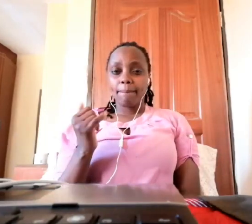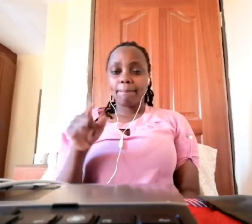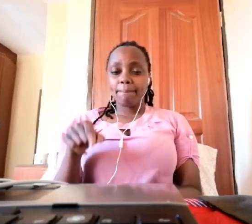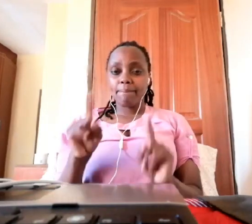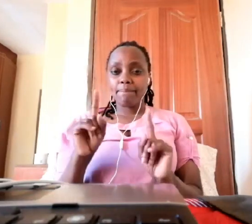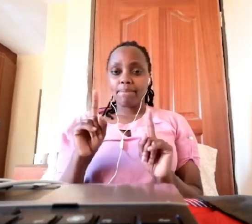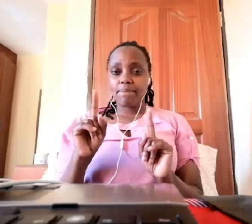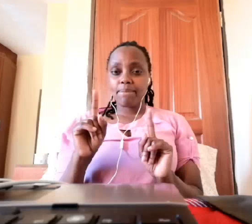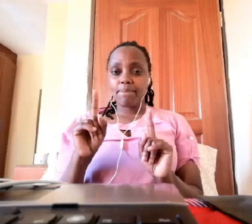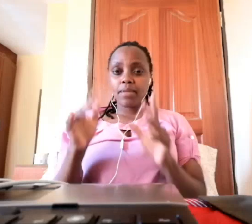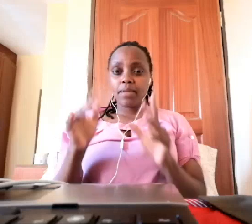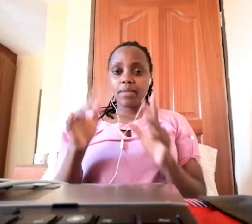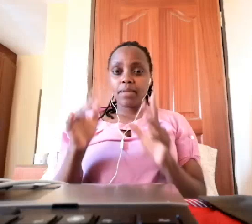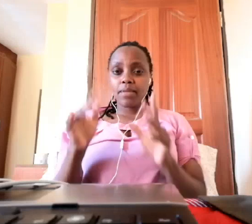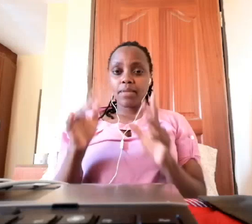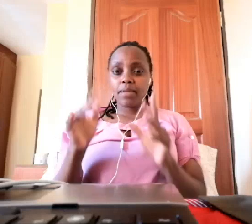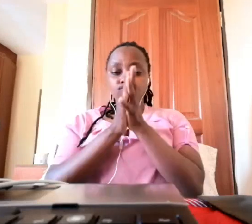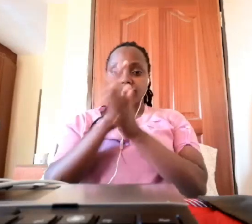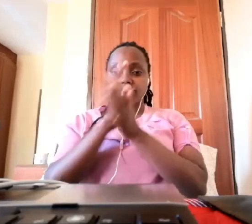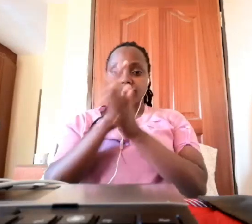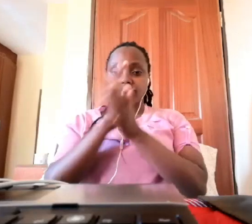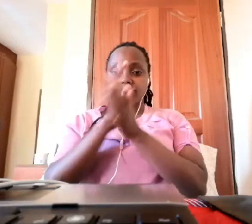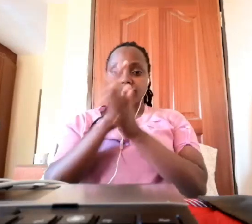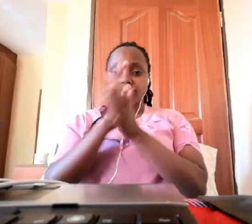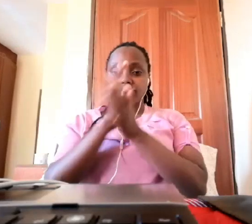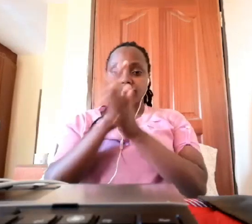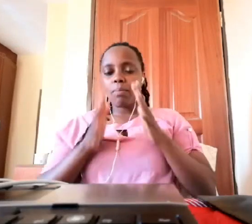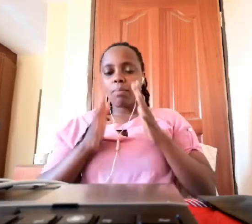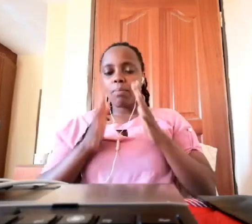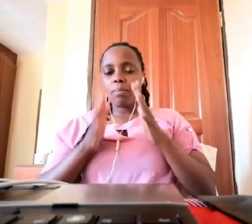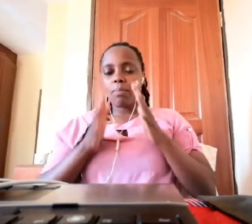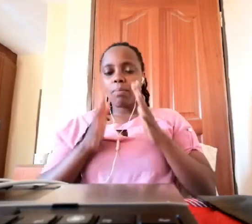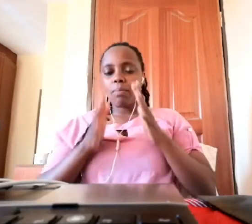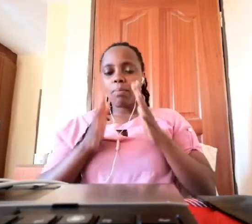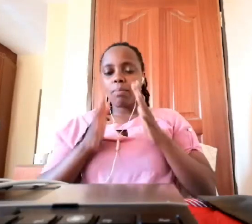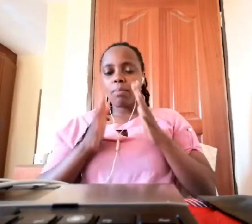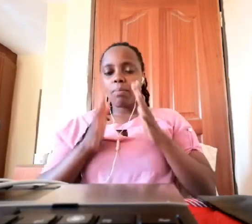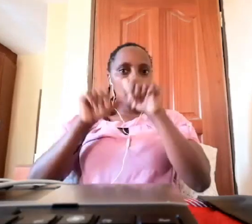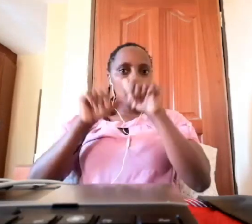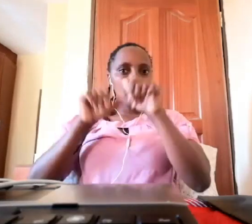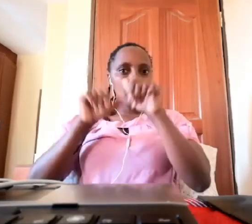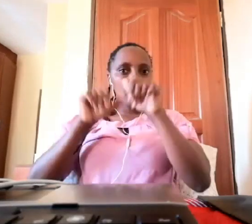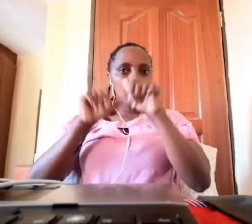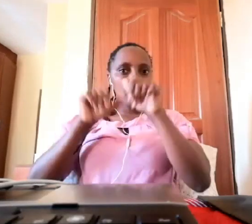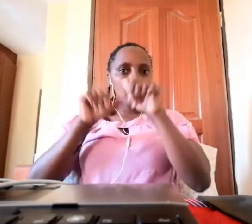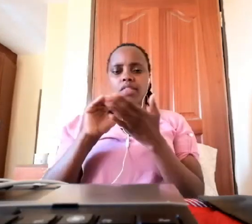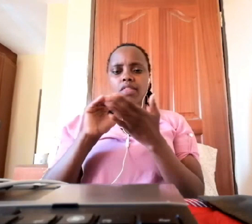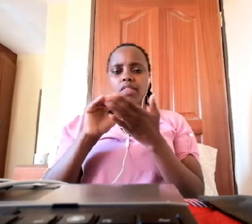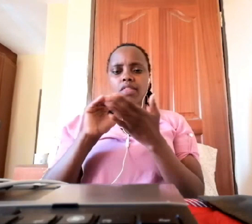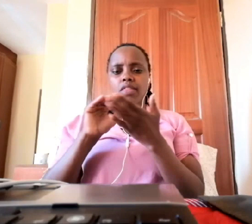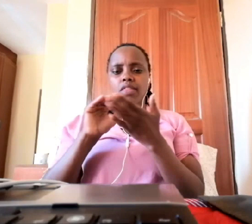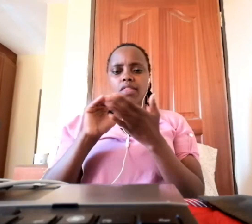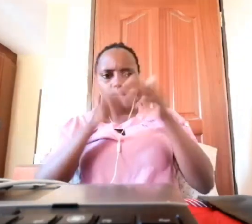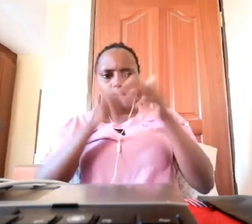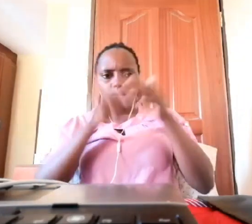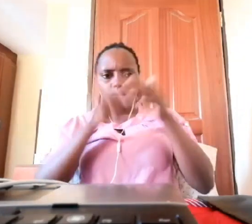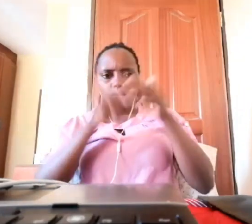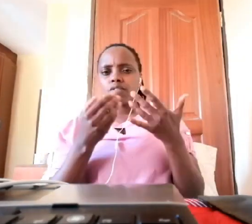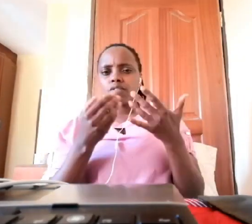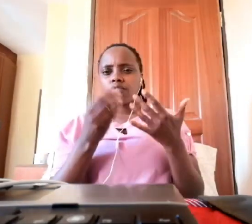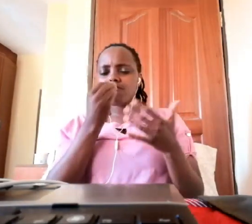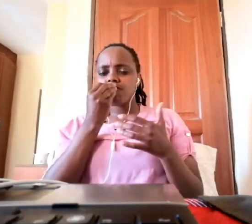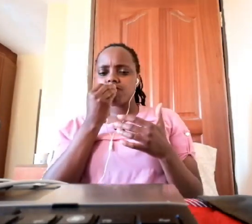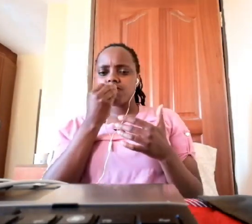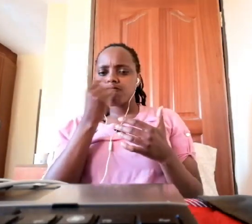because the main interest there was a humanitarian crisis and they would not think about their rights, they were more thinking about food. So